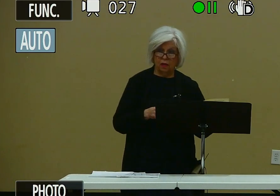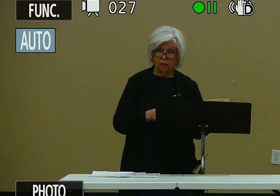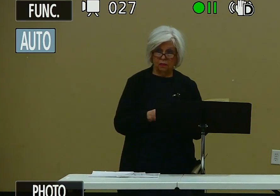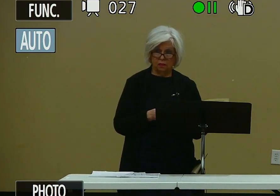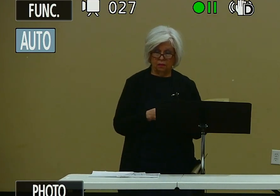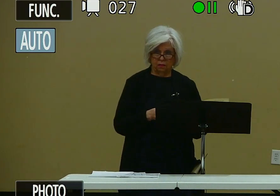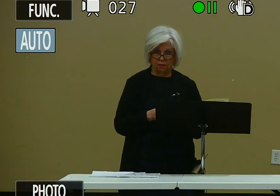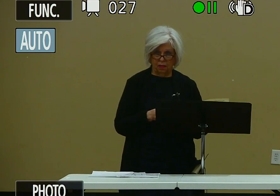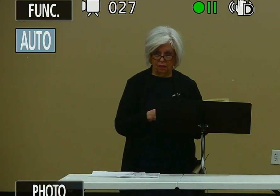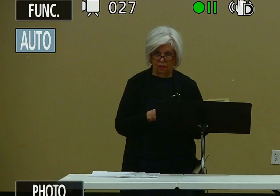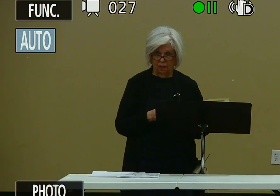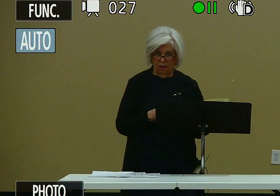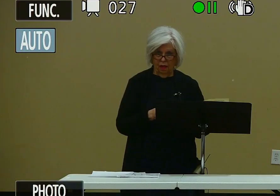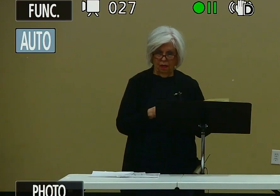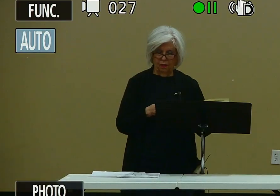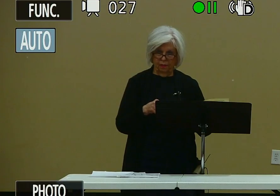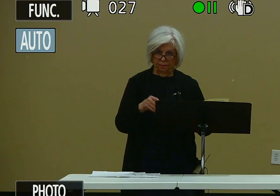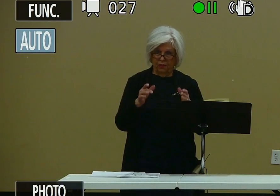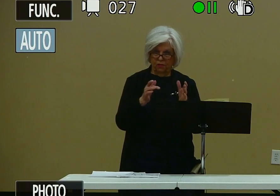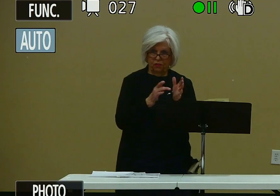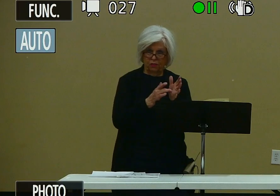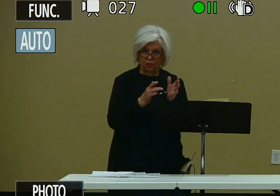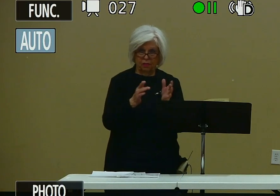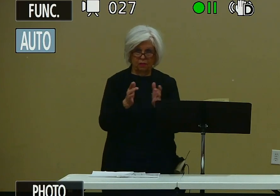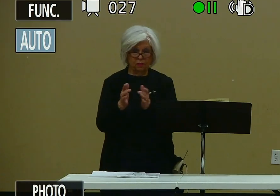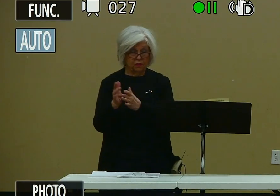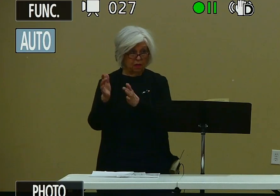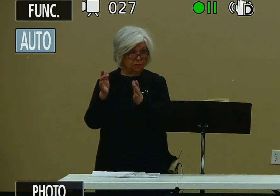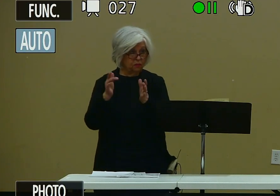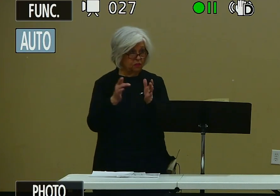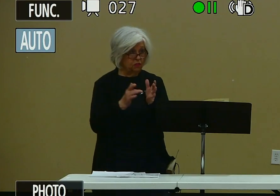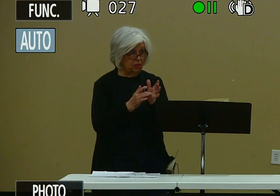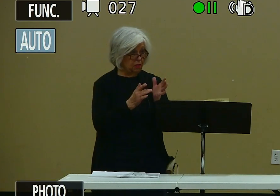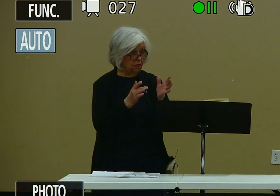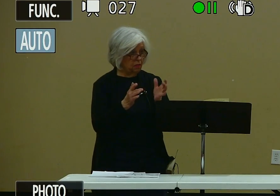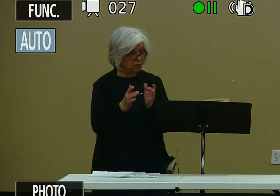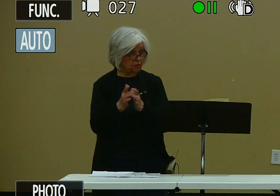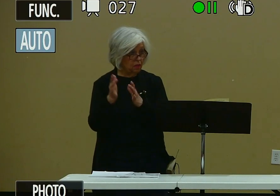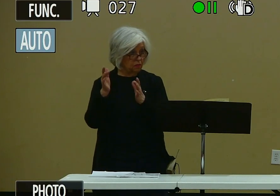Jesus? Okay. All right. Jesus, Jesus,